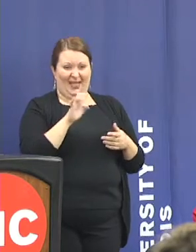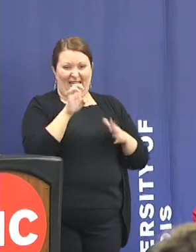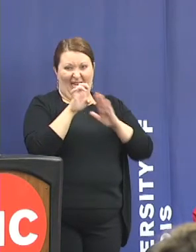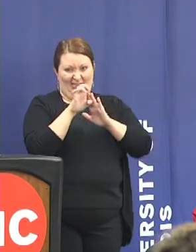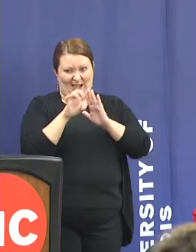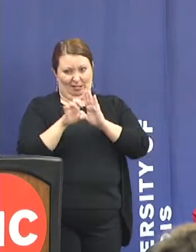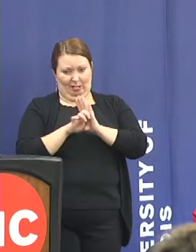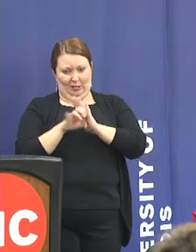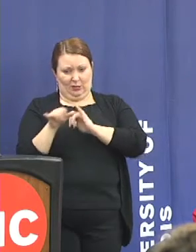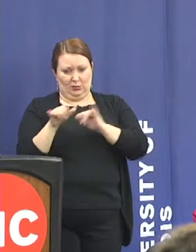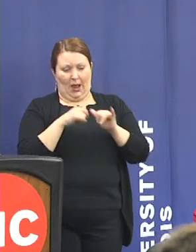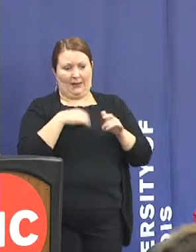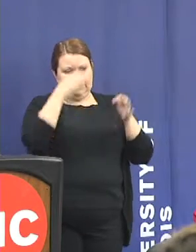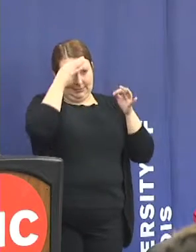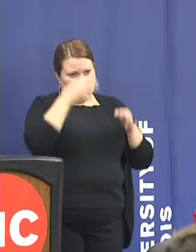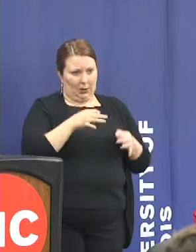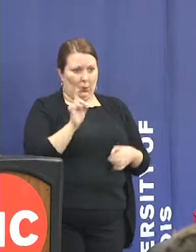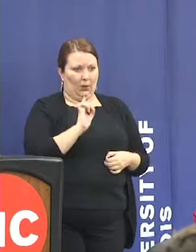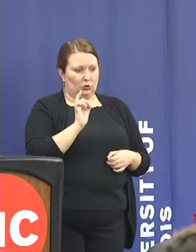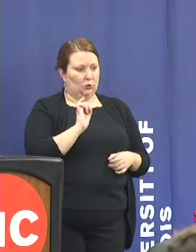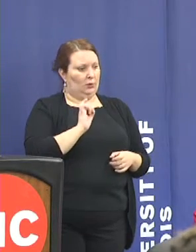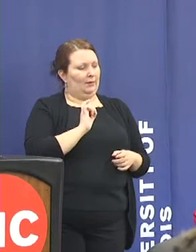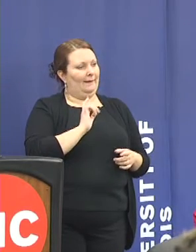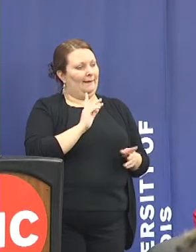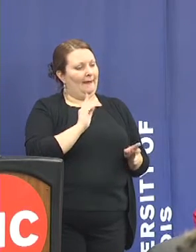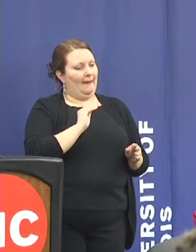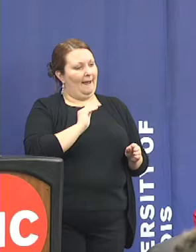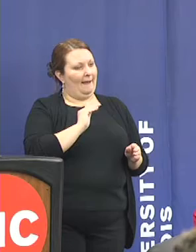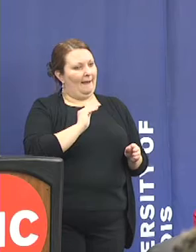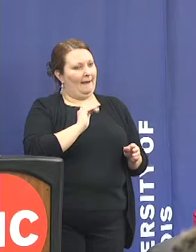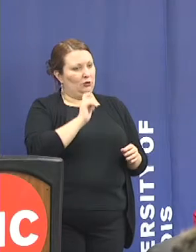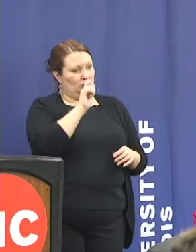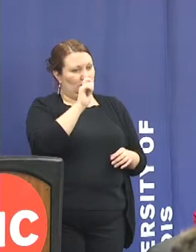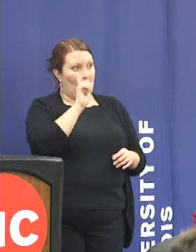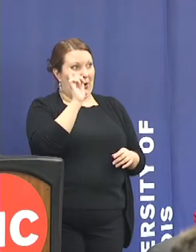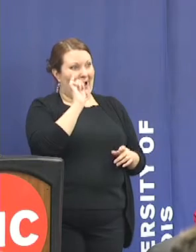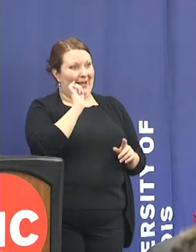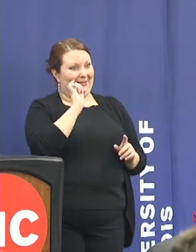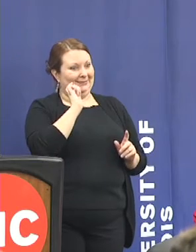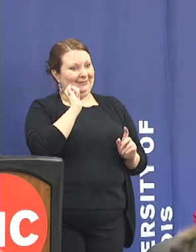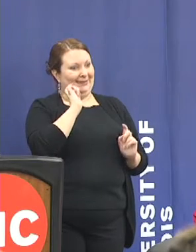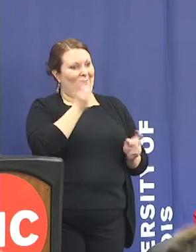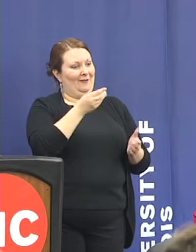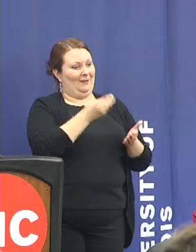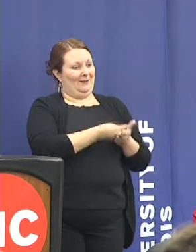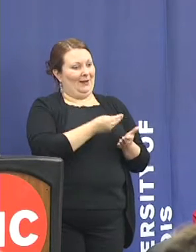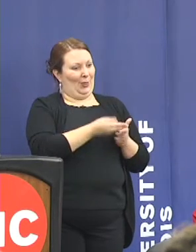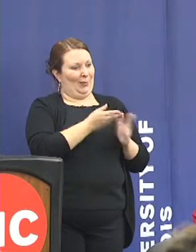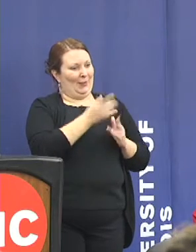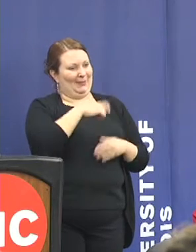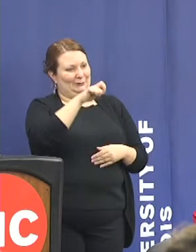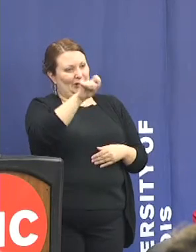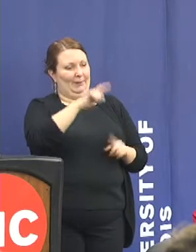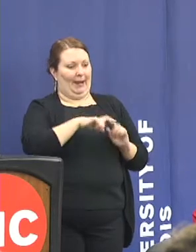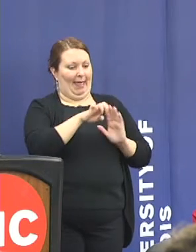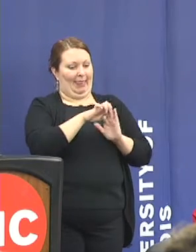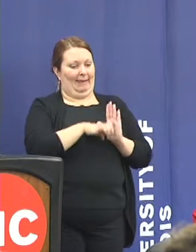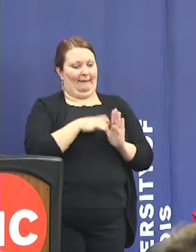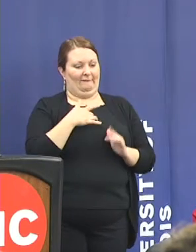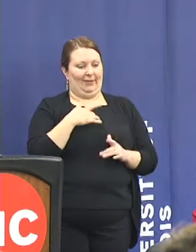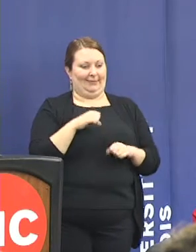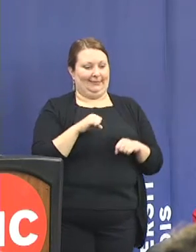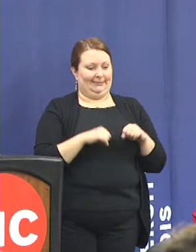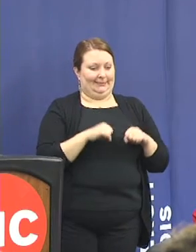ethically, I decide where to allocate resources by my check. Ethically, I feel